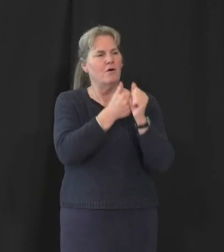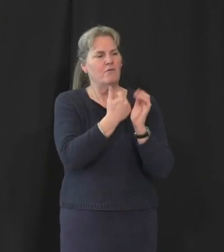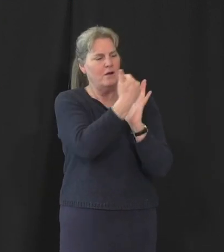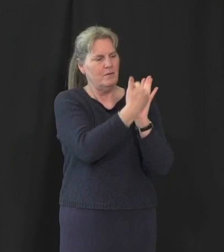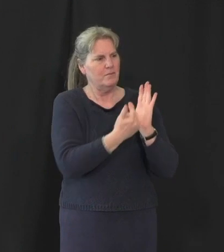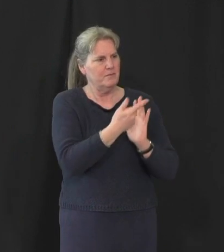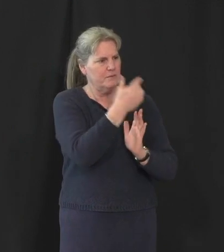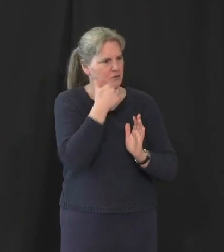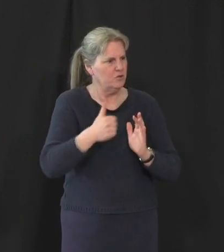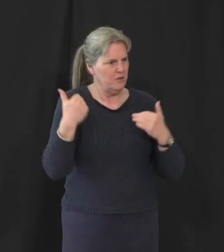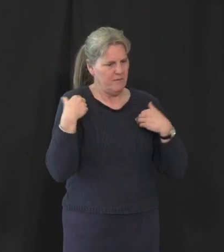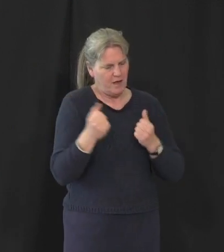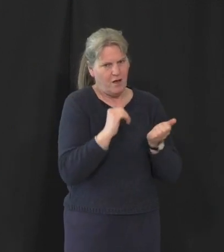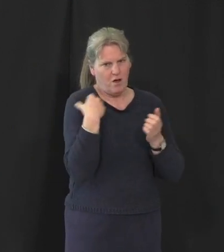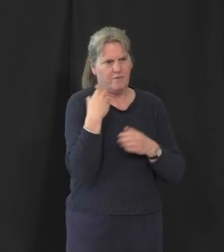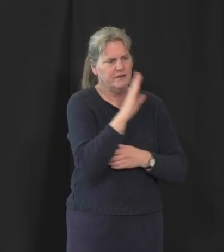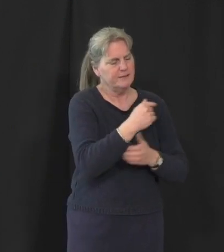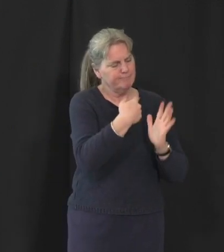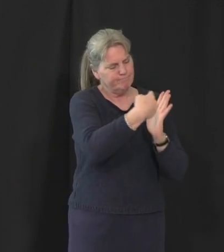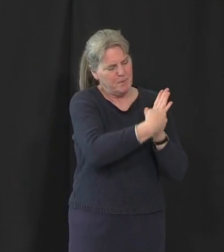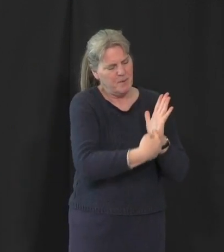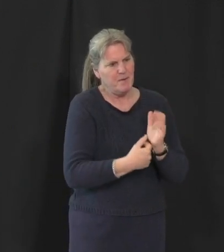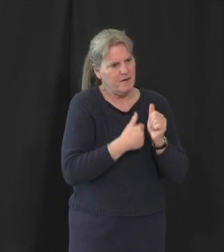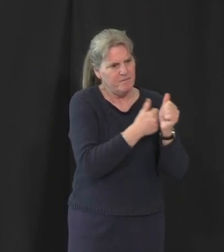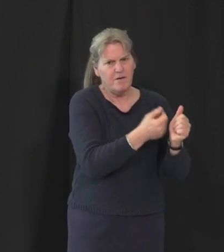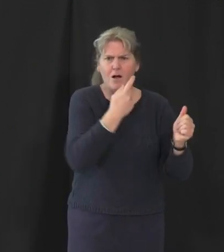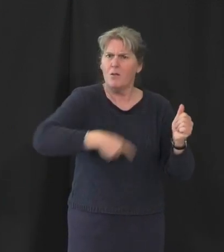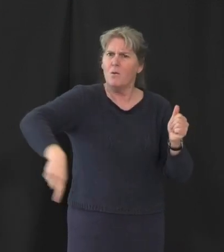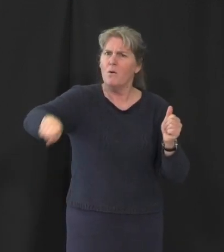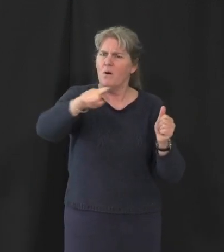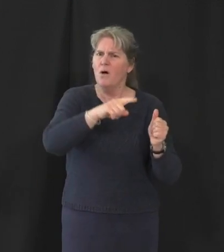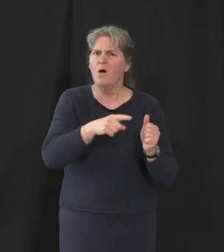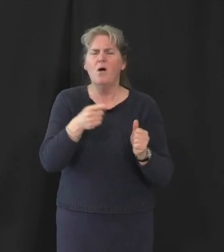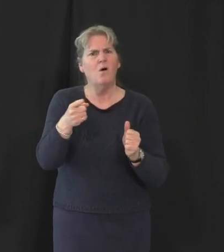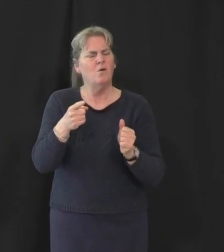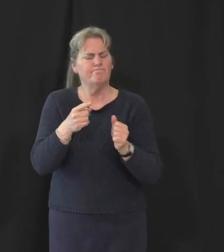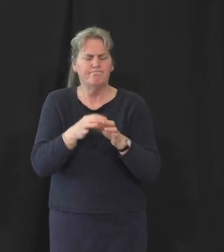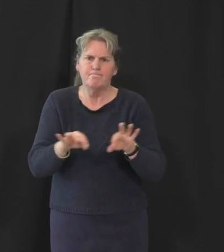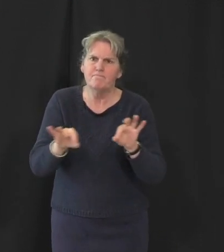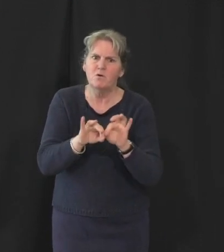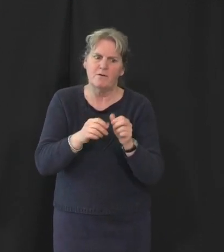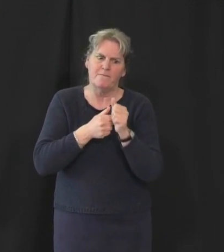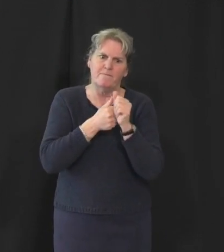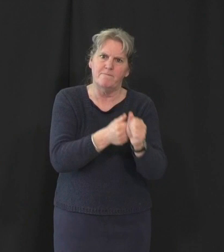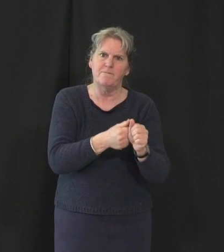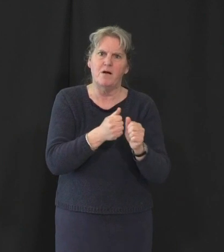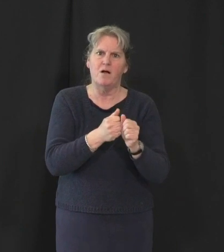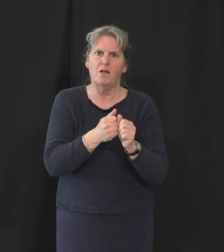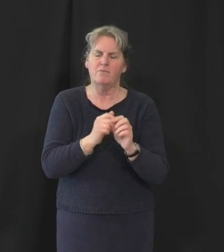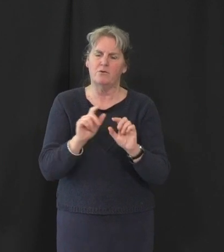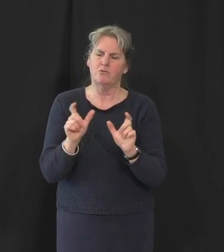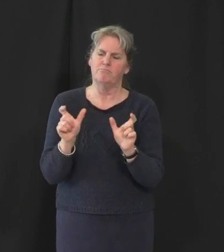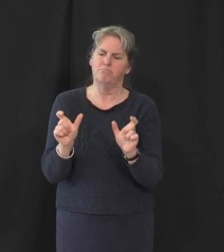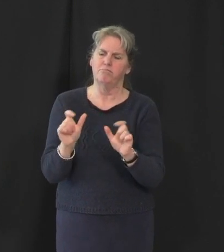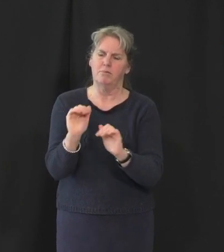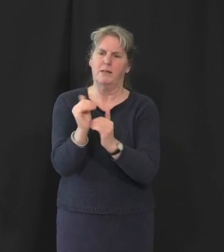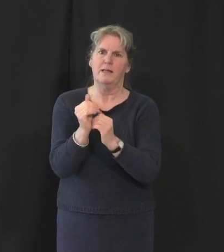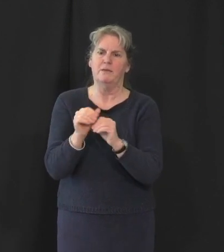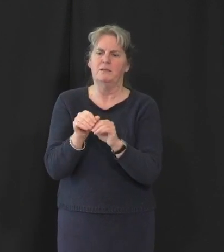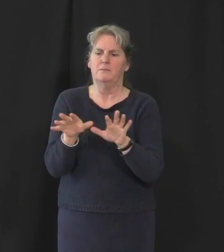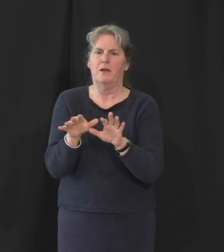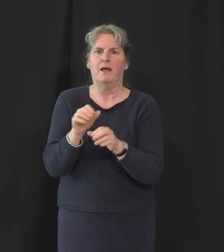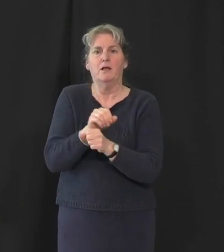of the Chief Medical Officer of Health. The steps that we are taking now are critical to preventing the spread of COVID-19 in the